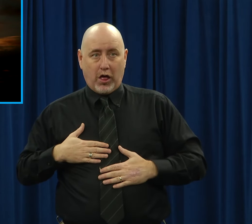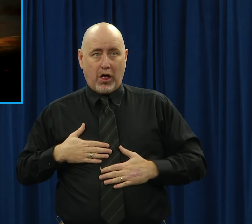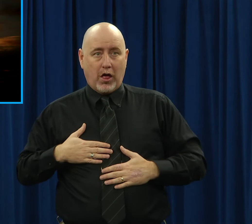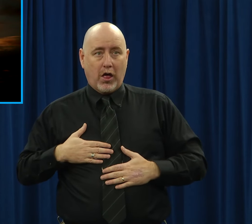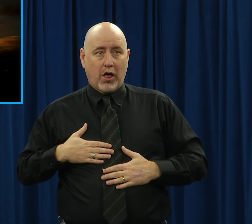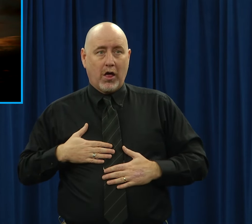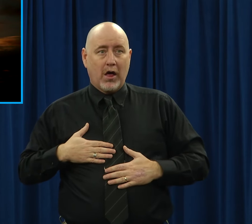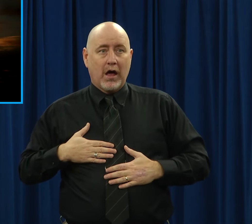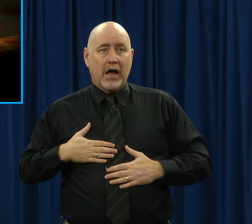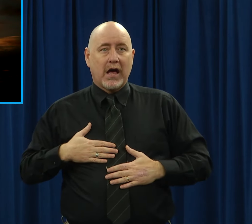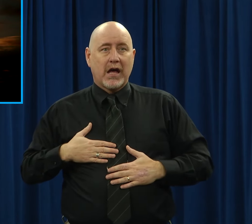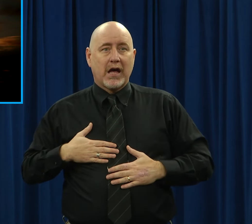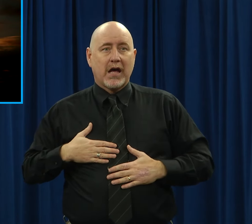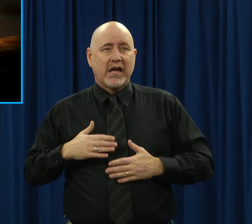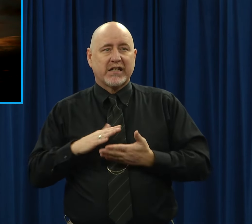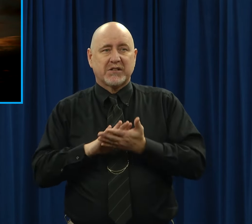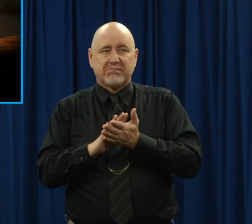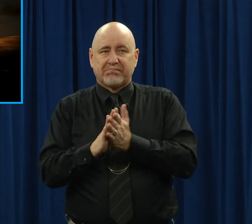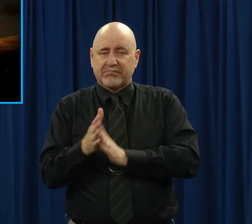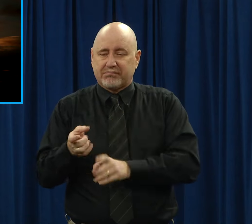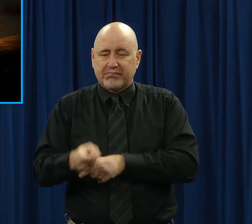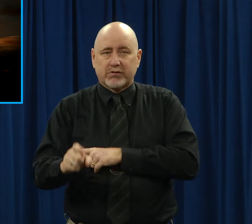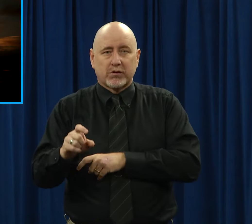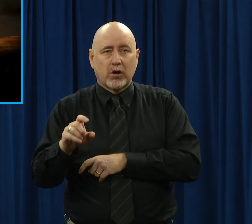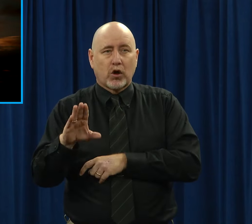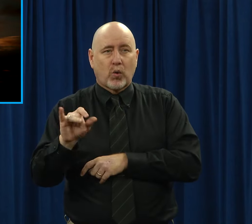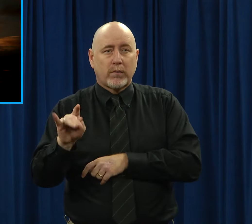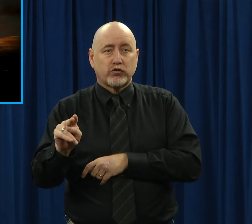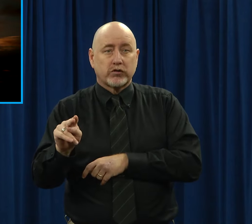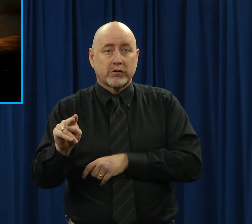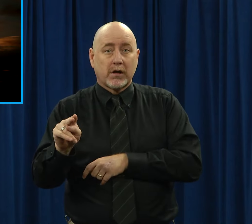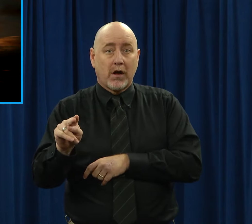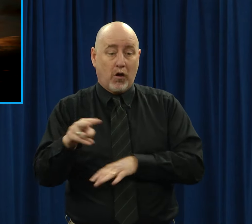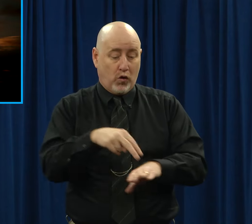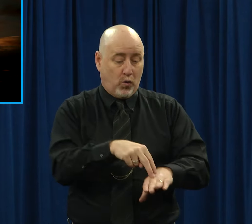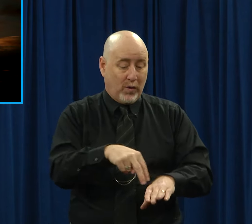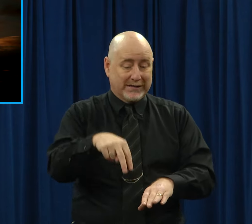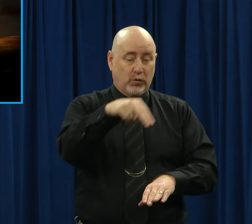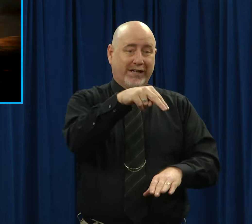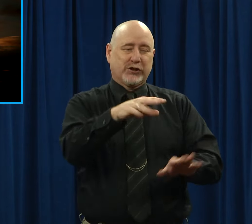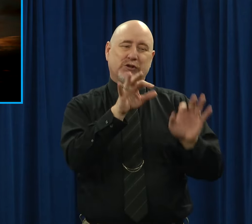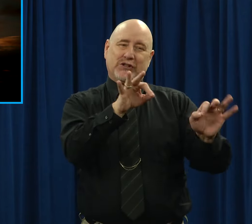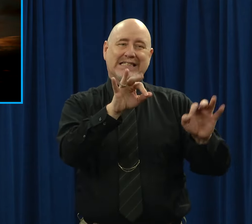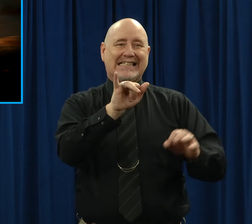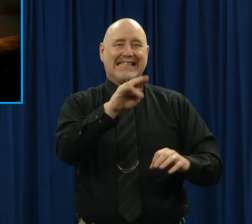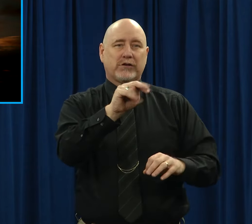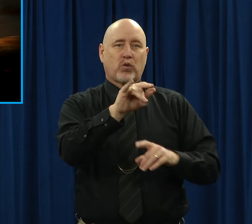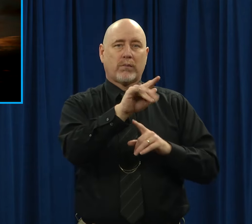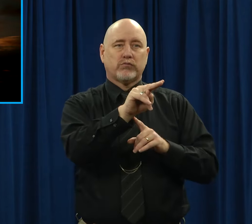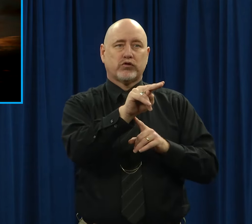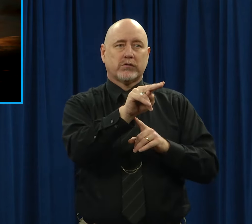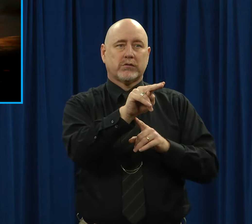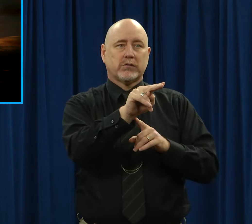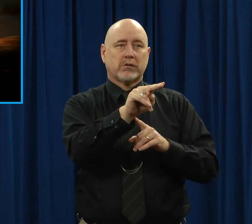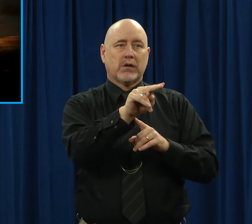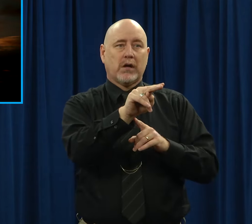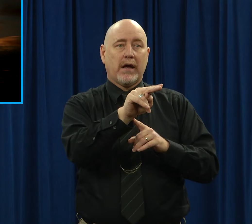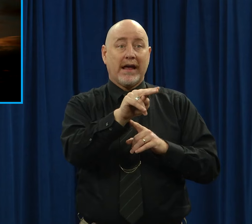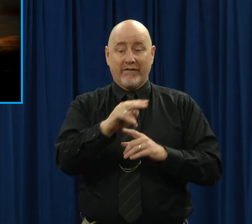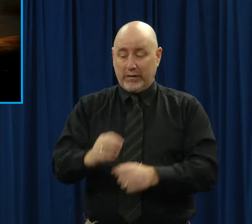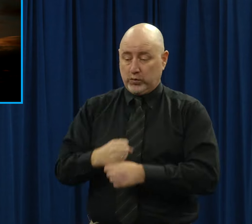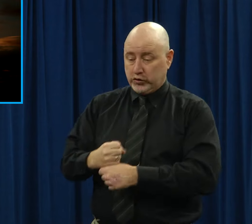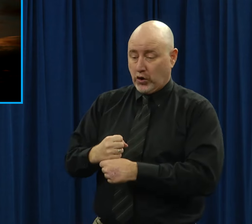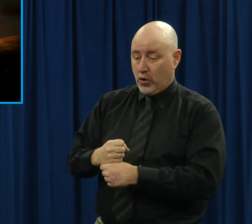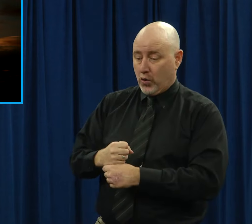body, is sown in corruption. It, the resurrected body, is raised in incorruption. It is sown